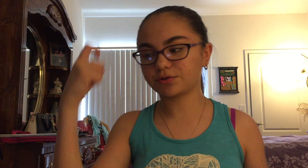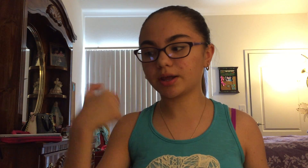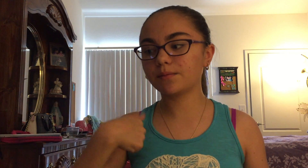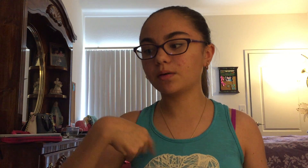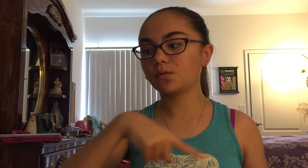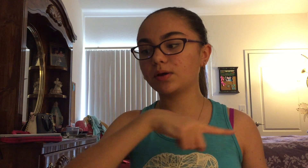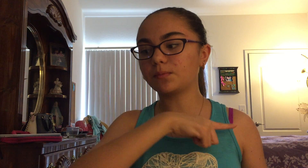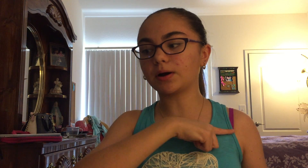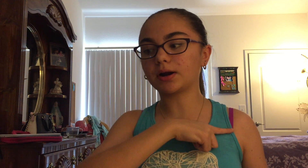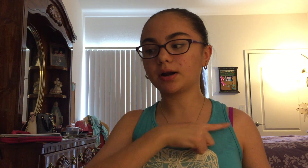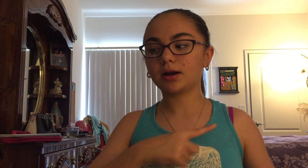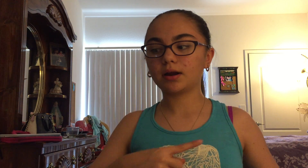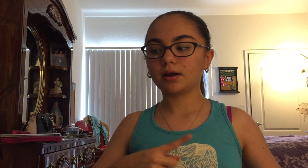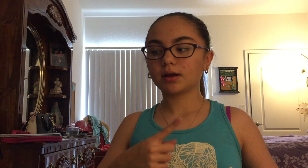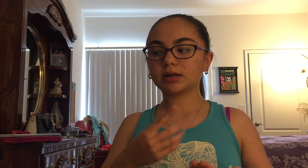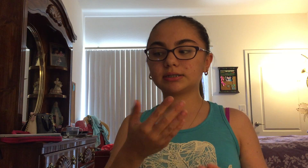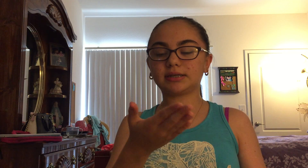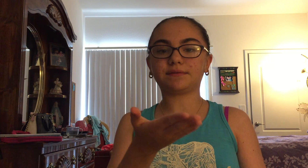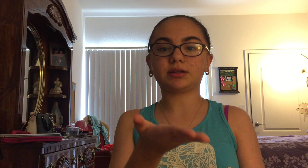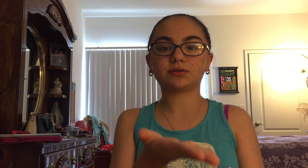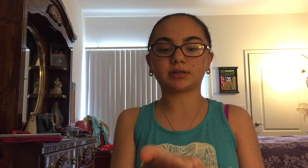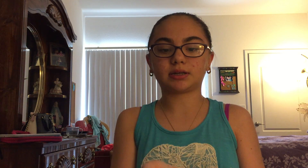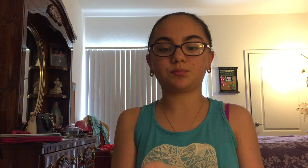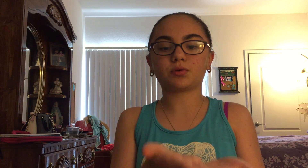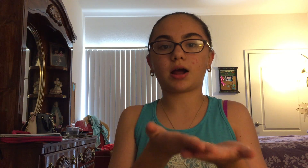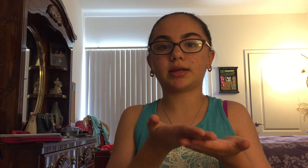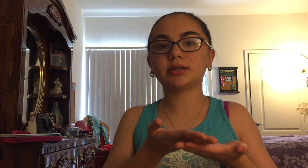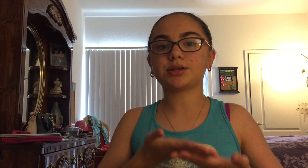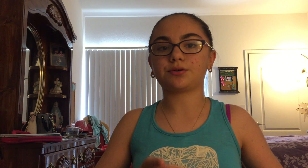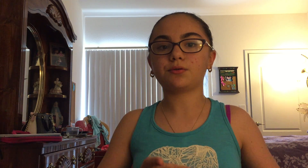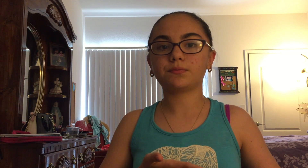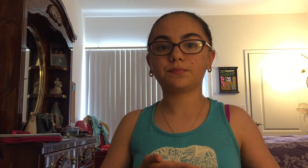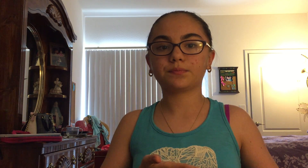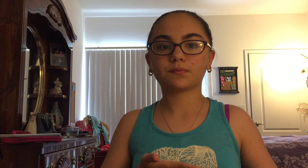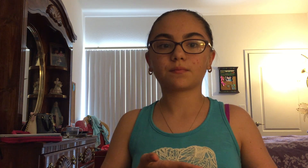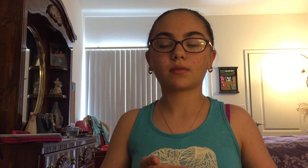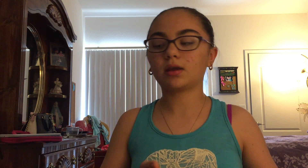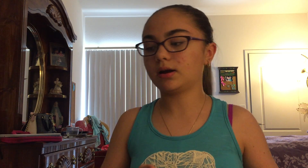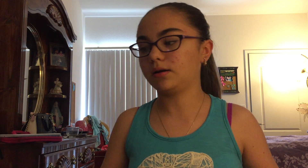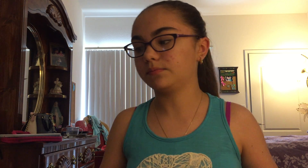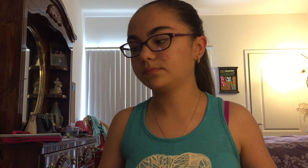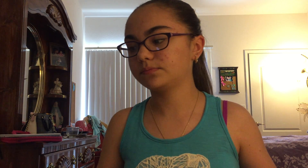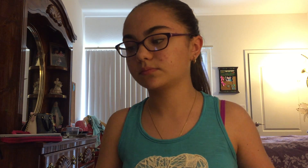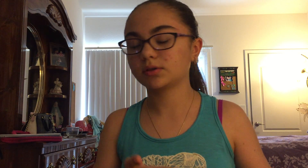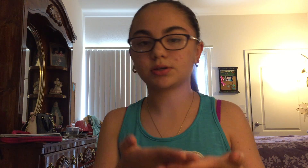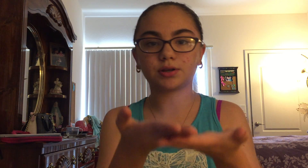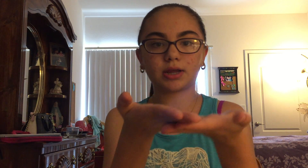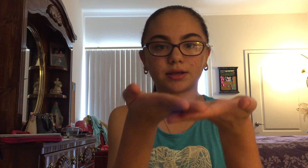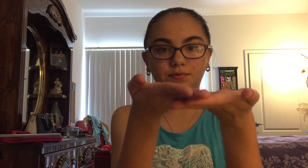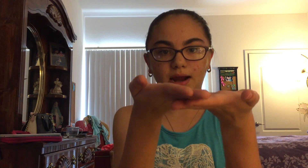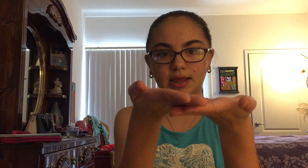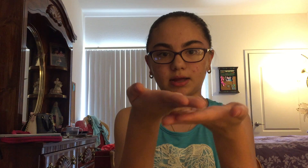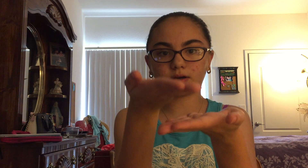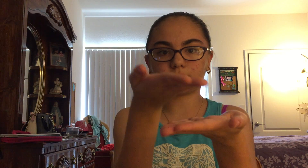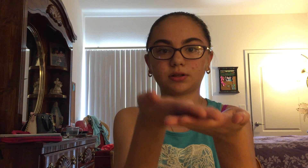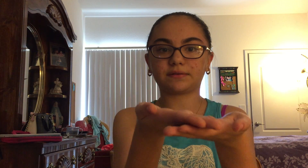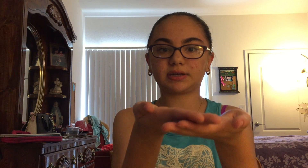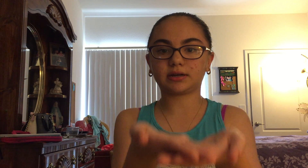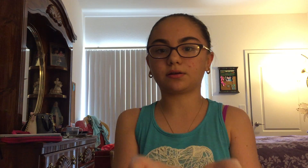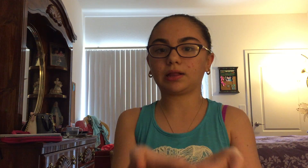dream we were conceived in so I said brought into um so you take your right hand on your left hand and